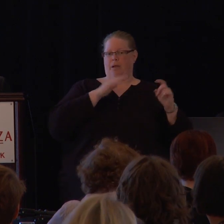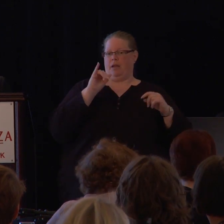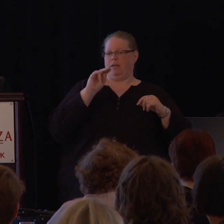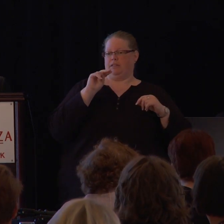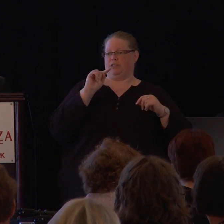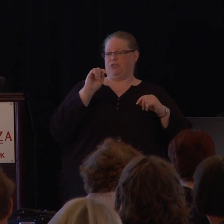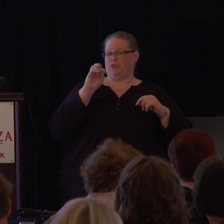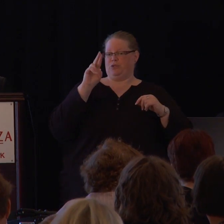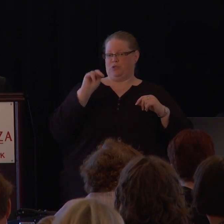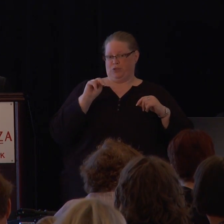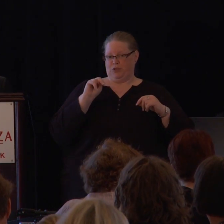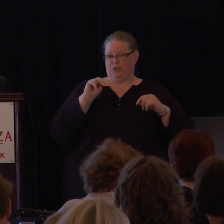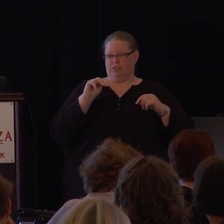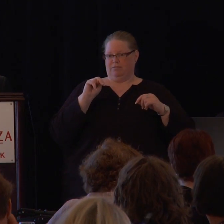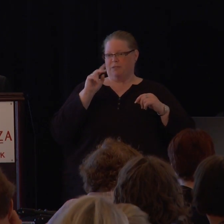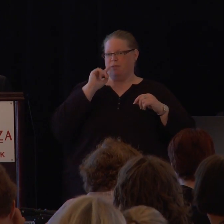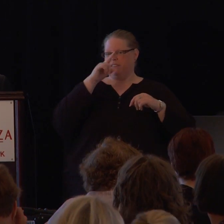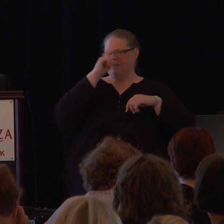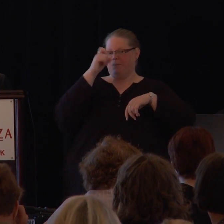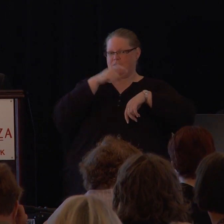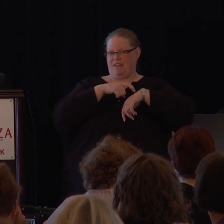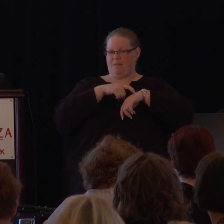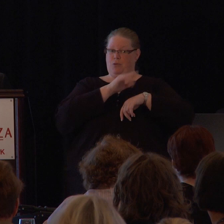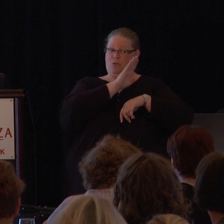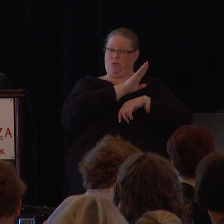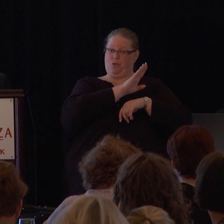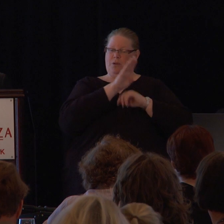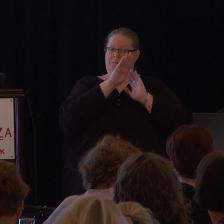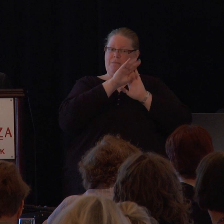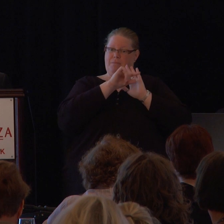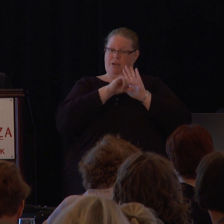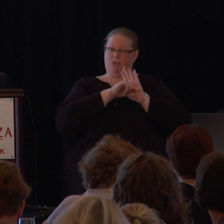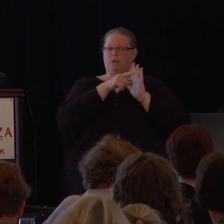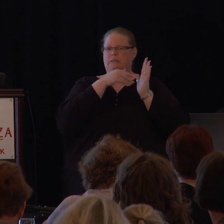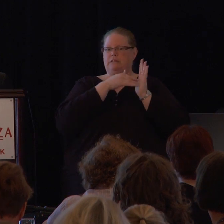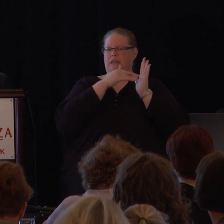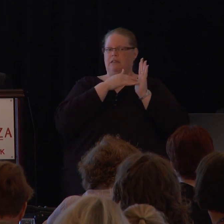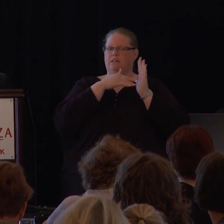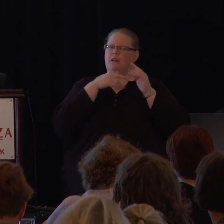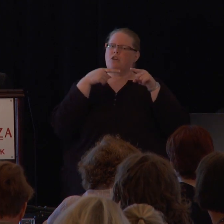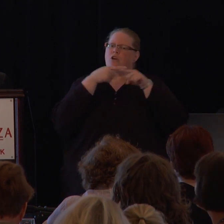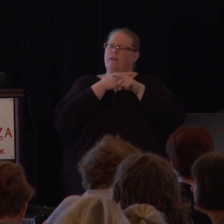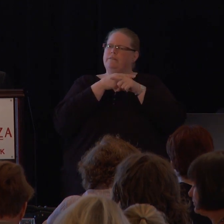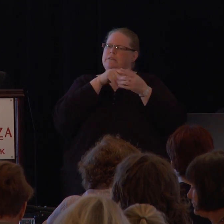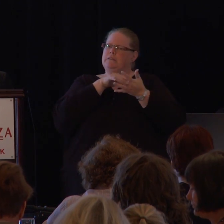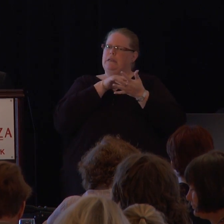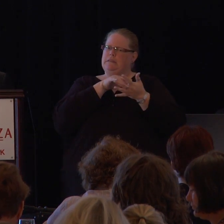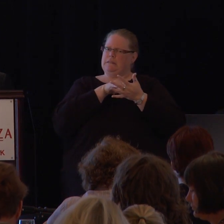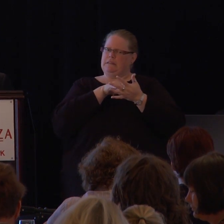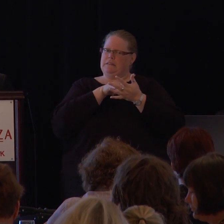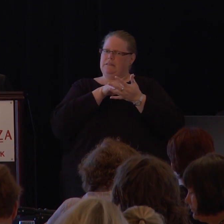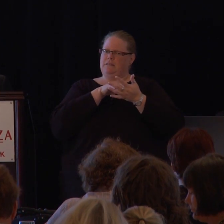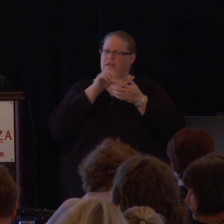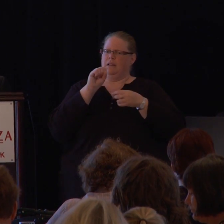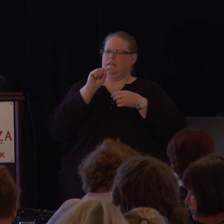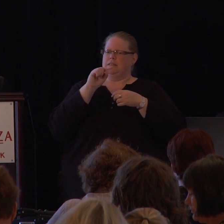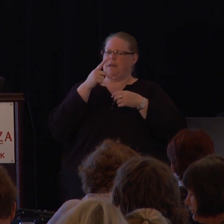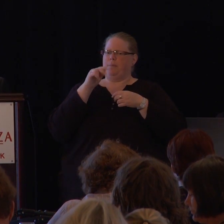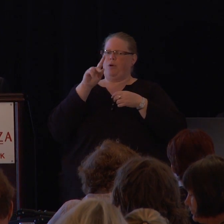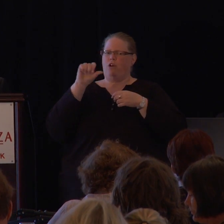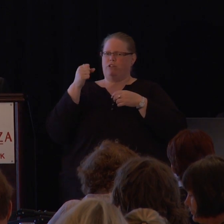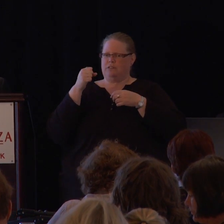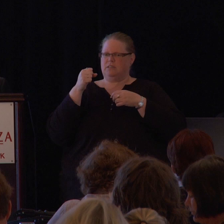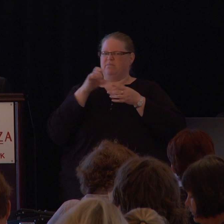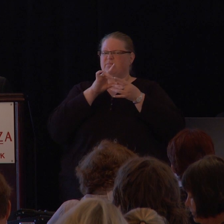actually, for the summer. Her background is or she's studying in conflict studies at St. Paul's, connected